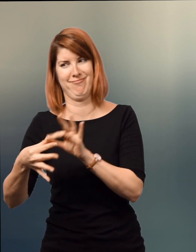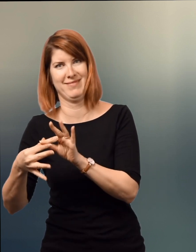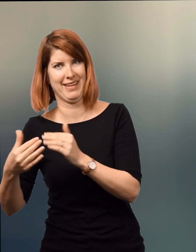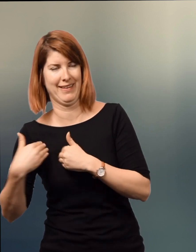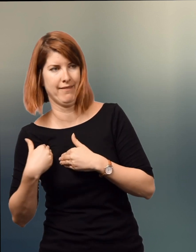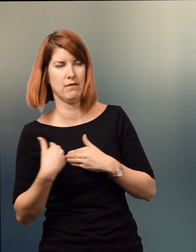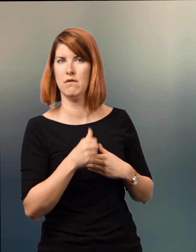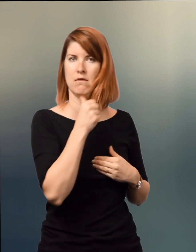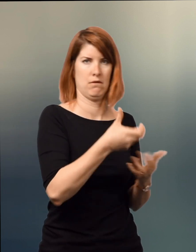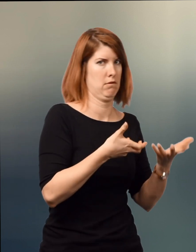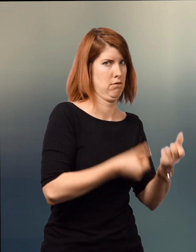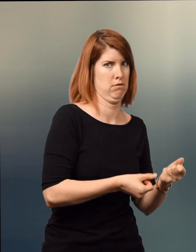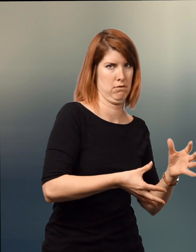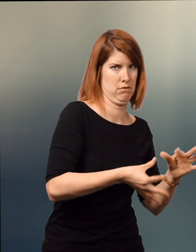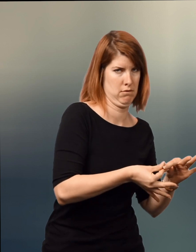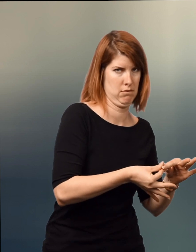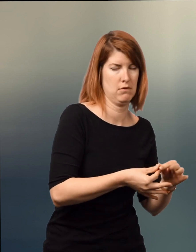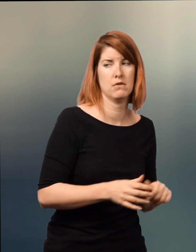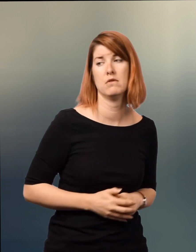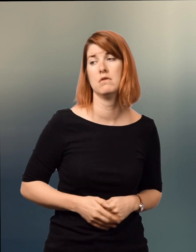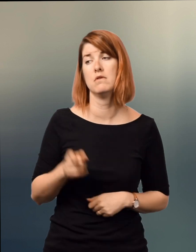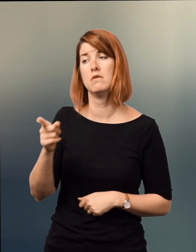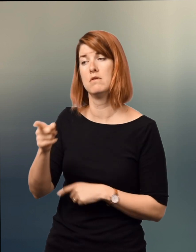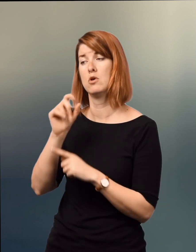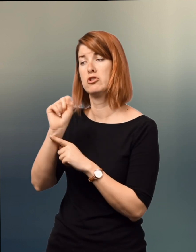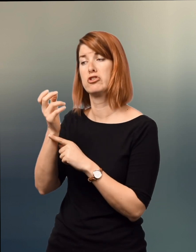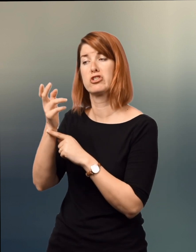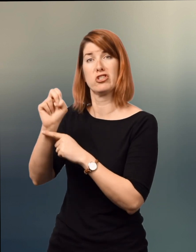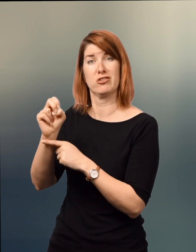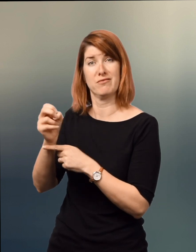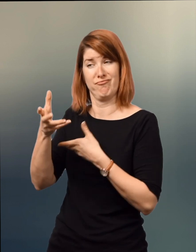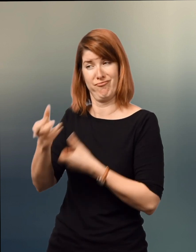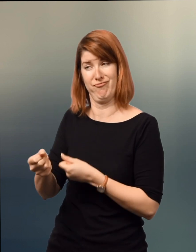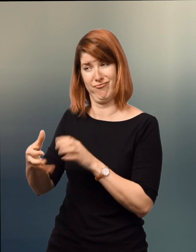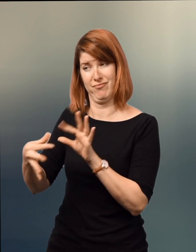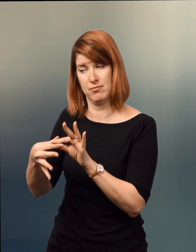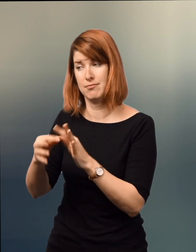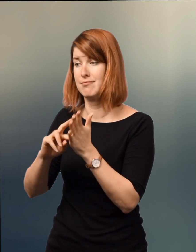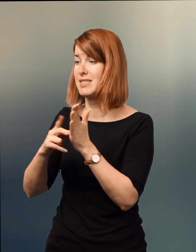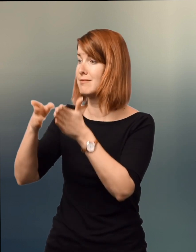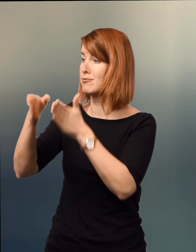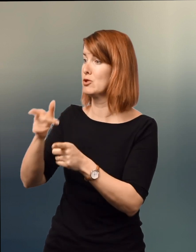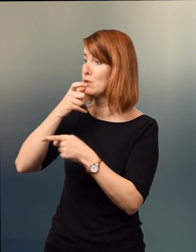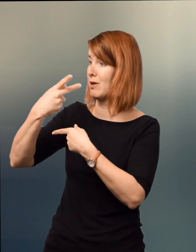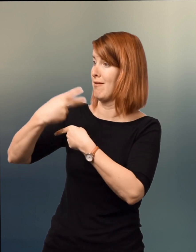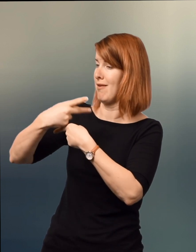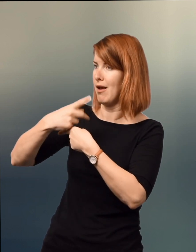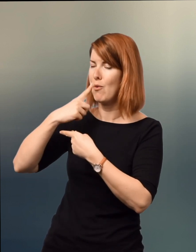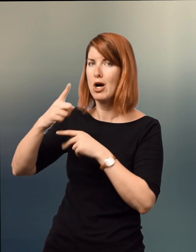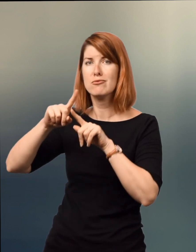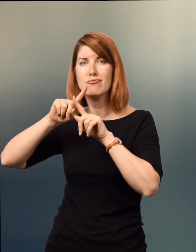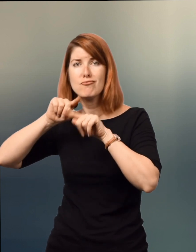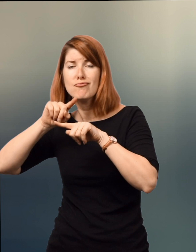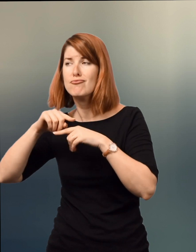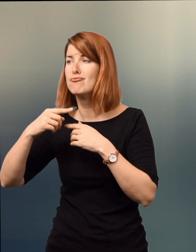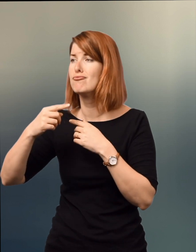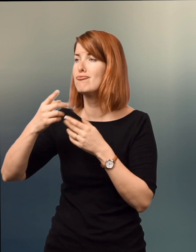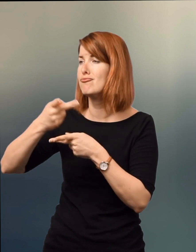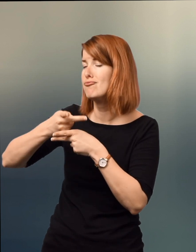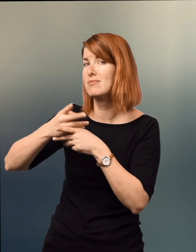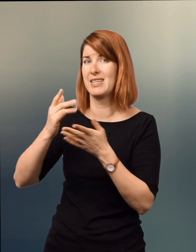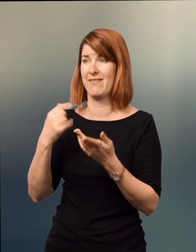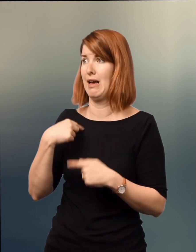who are securely attached and those who are not. A securely attached child has experienced a responsive and loving